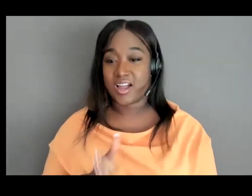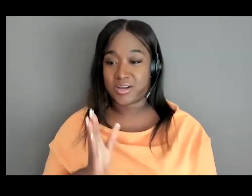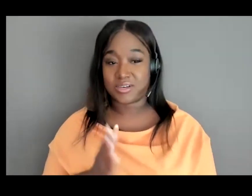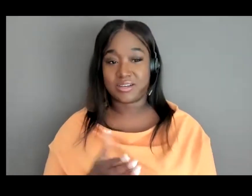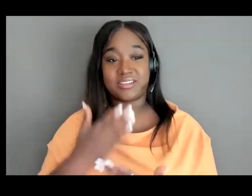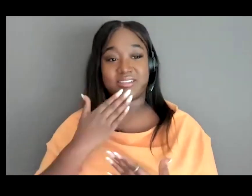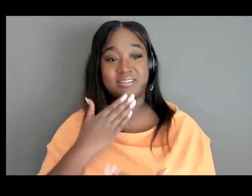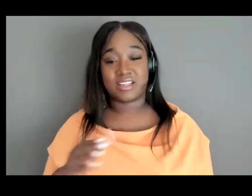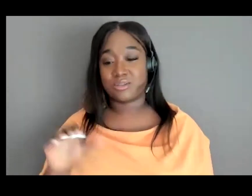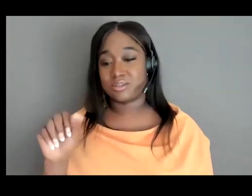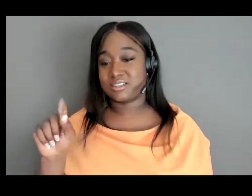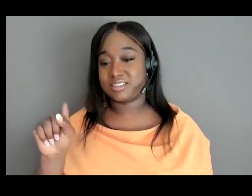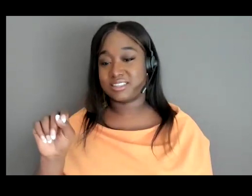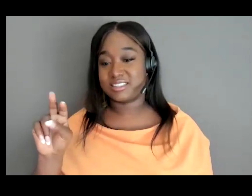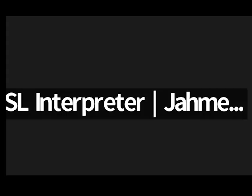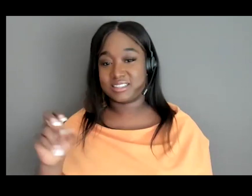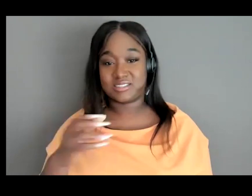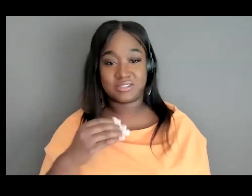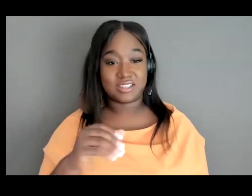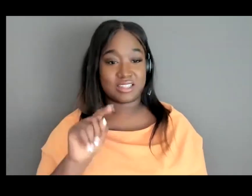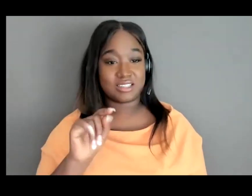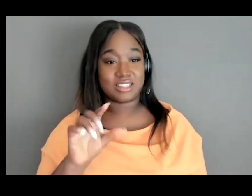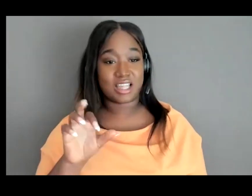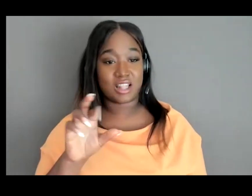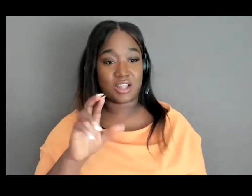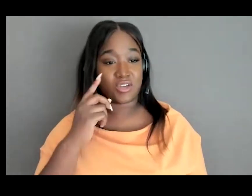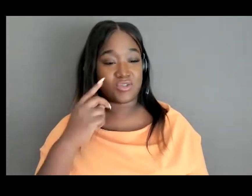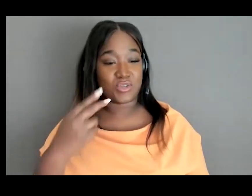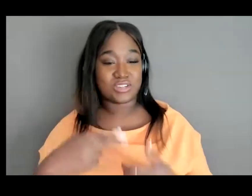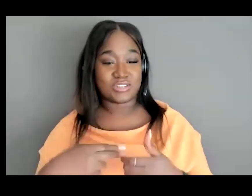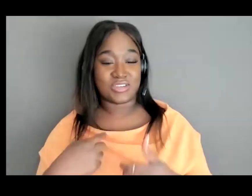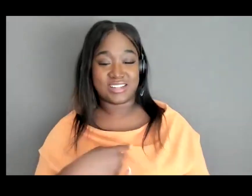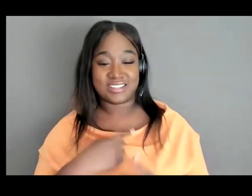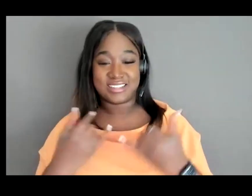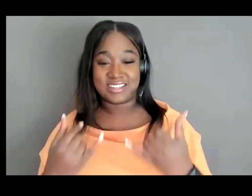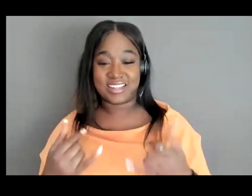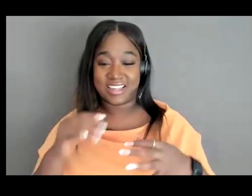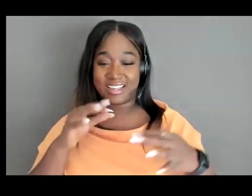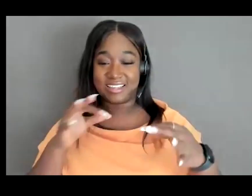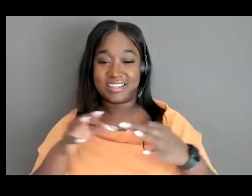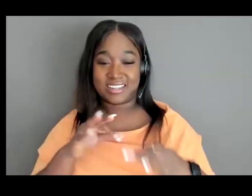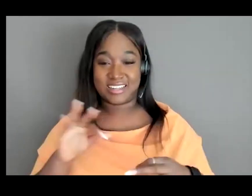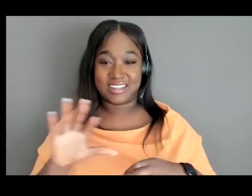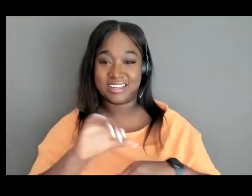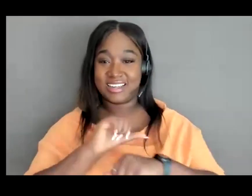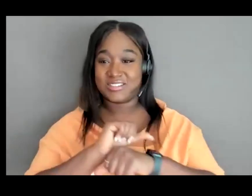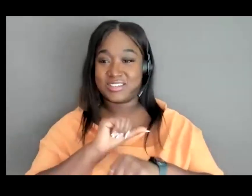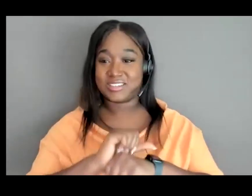these efforts. I like to hear the 2 ends of the spectrum and then trying to meld them together.